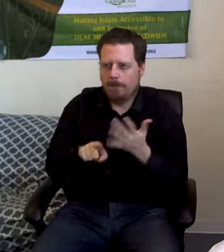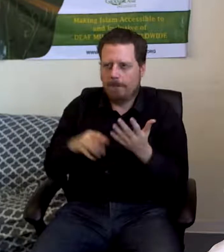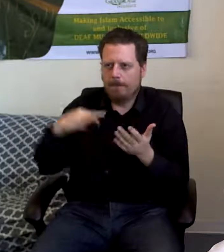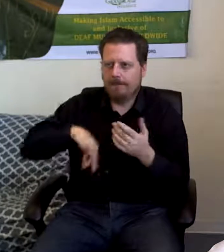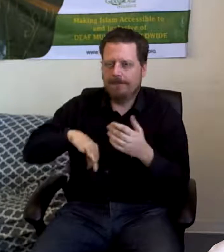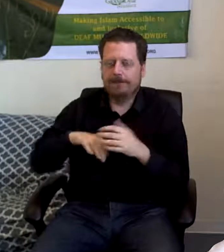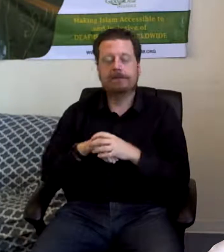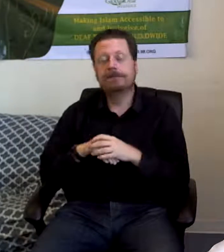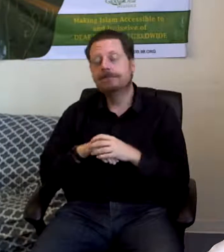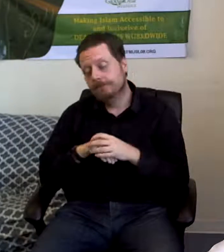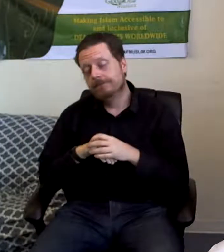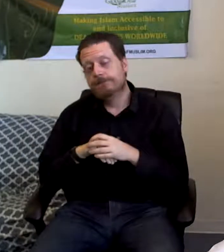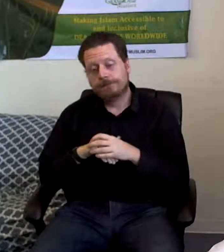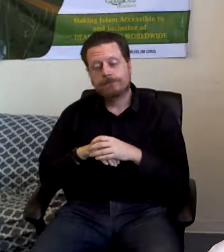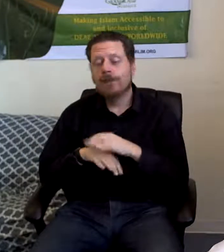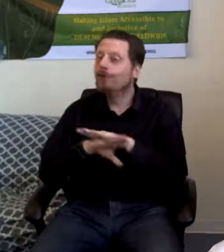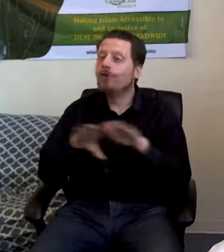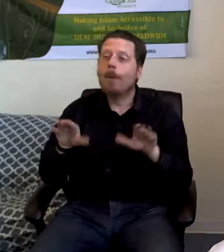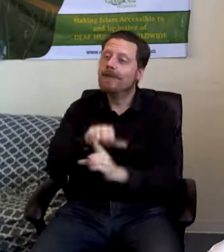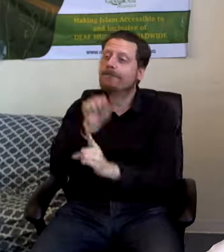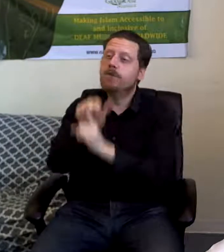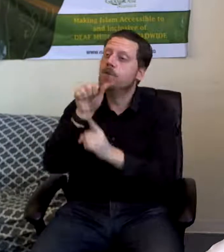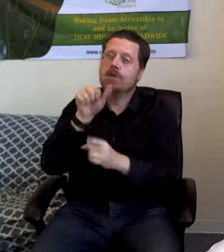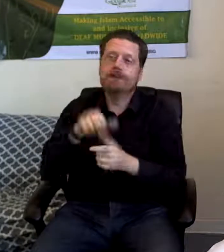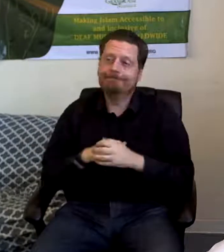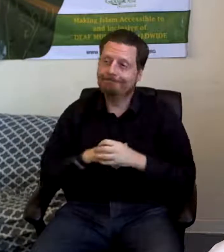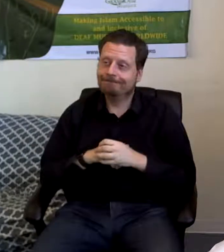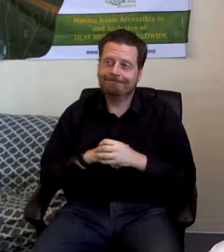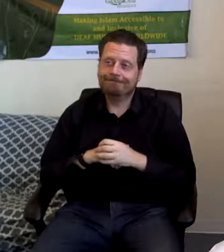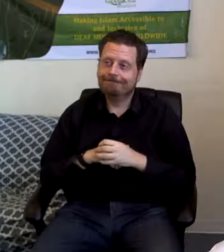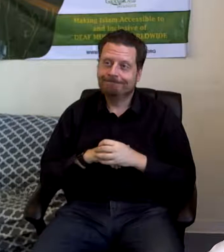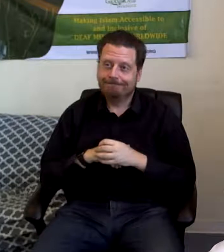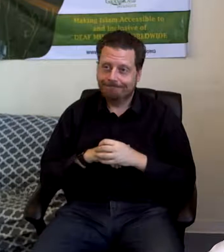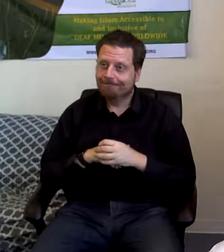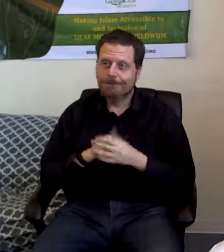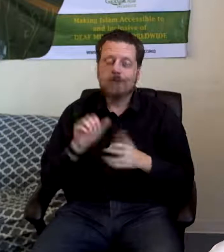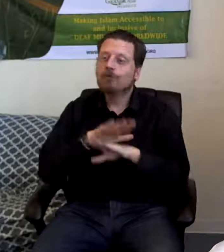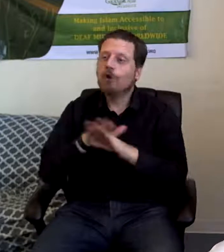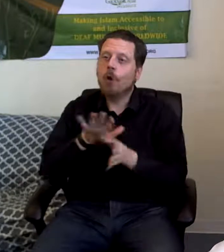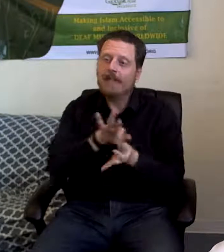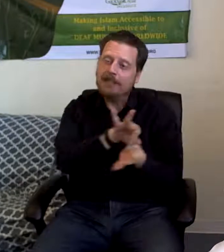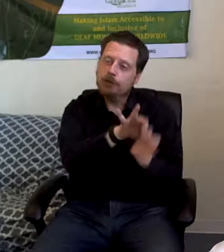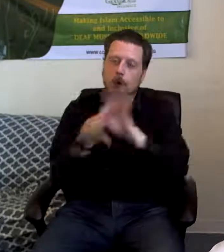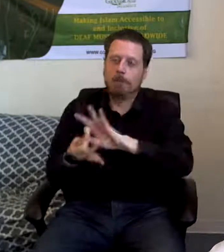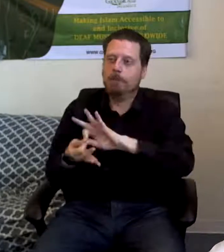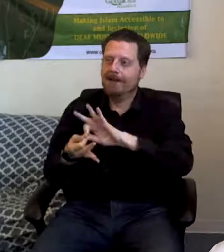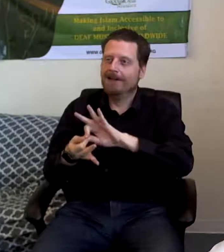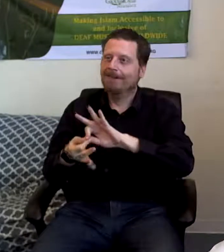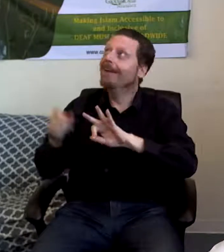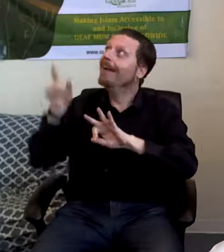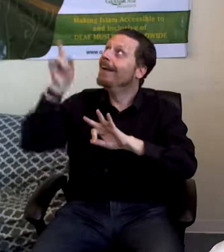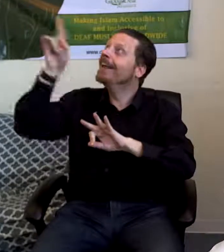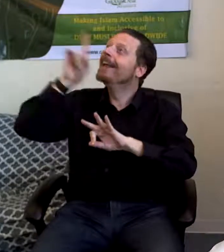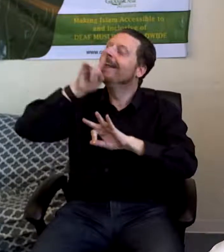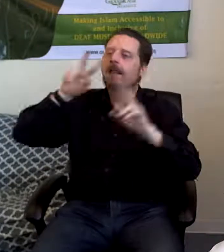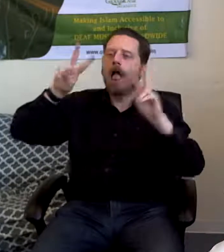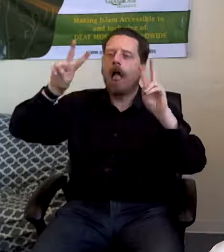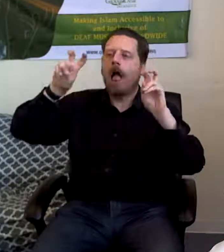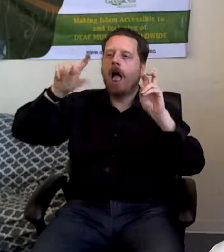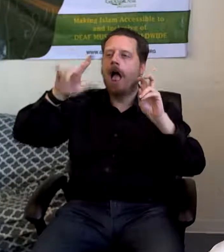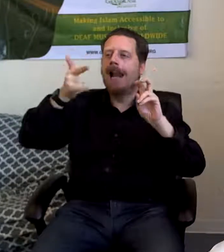Don't be deceived to translate this that Allah is light.